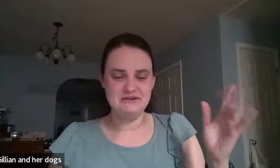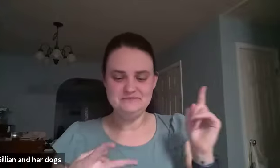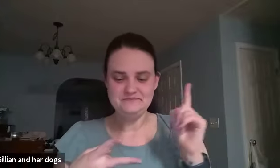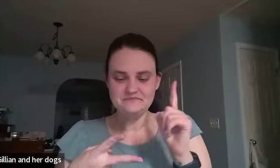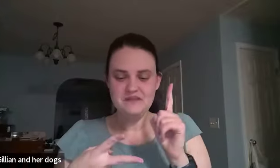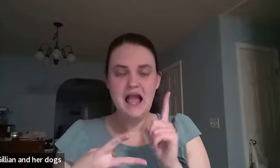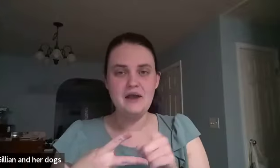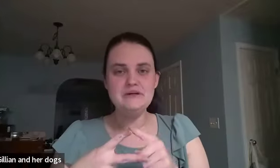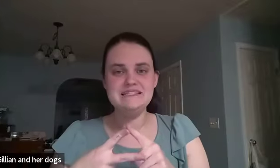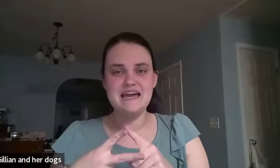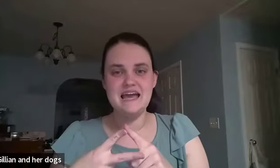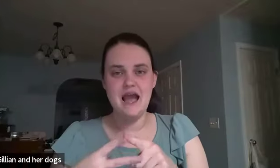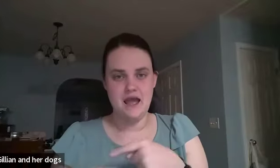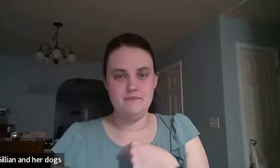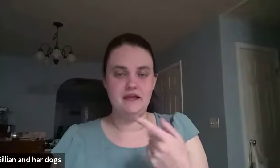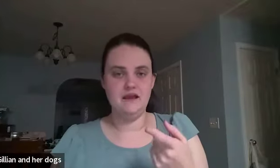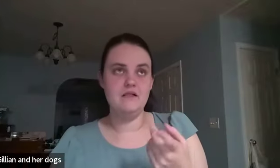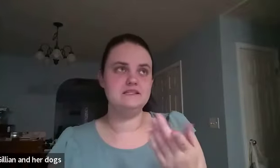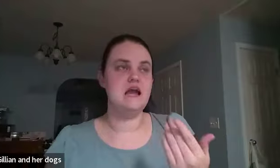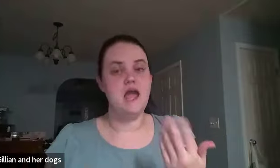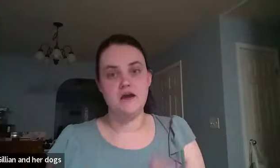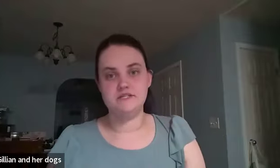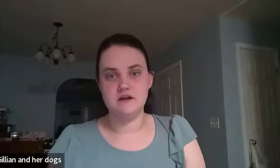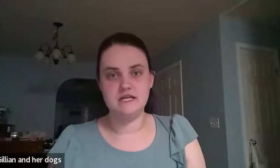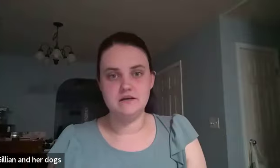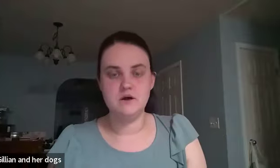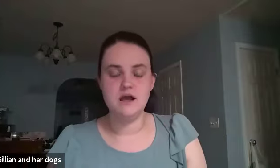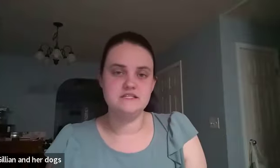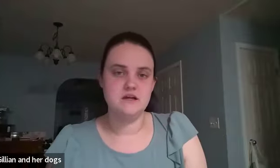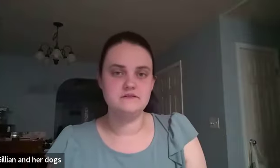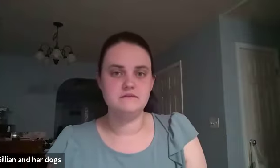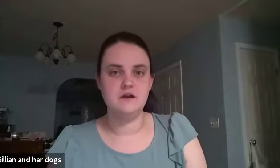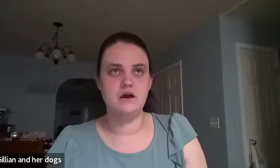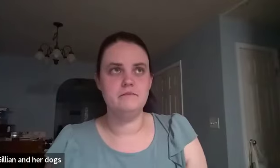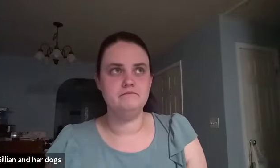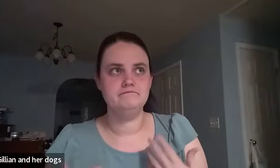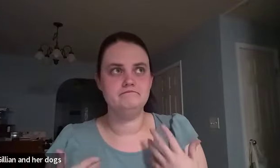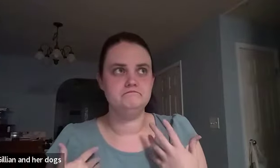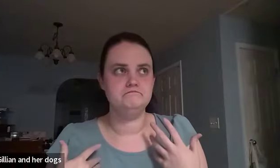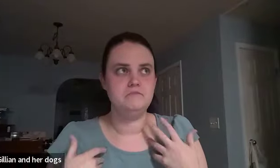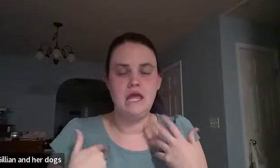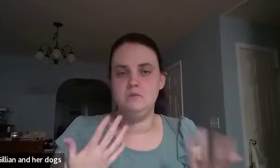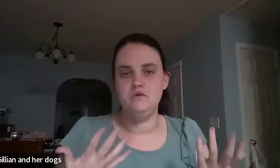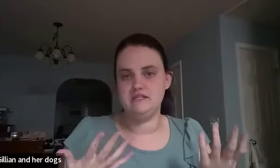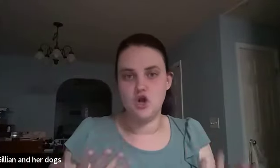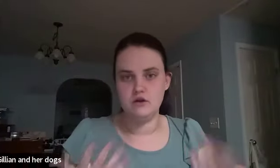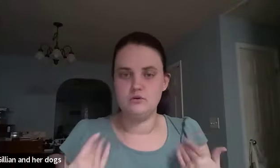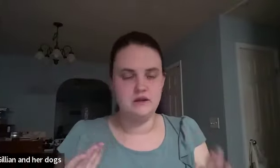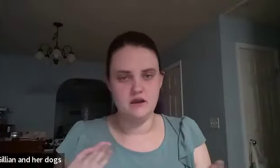So I would say, like, let's say I have a stuffed animal. I have a stuffed animal that's a dog or whatnot,